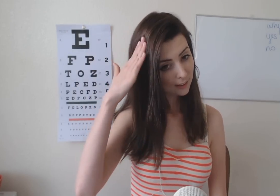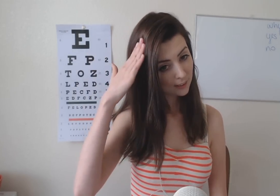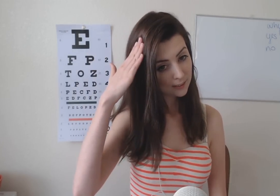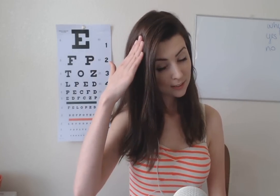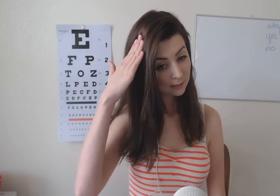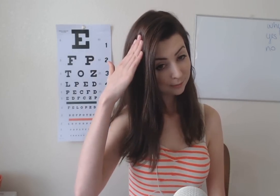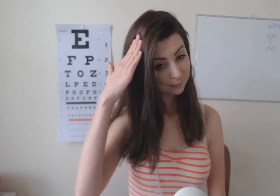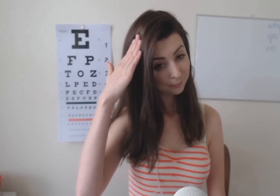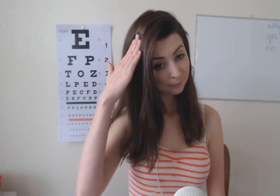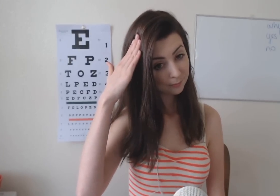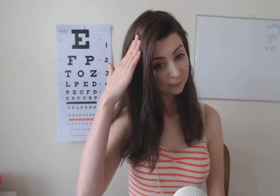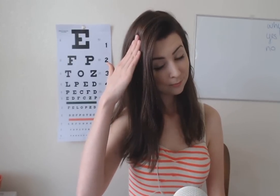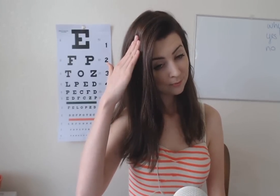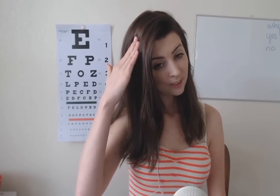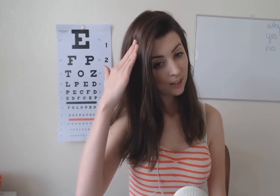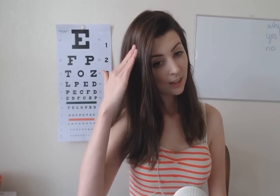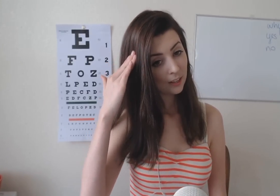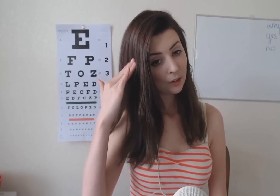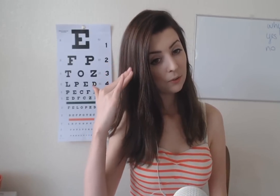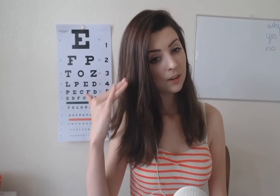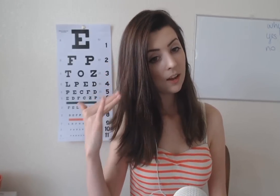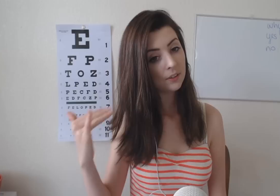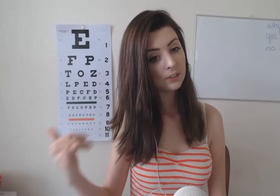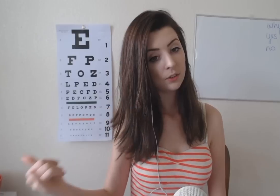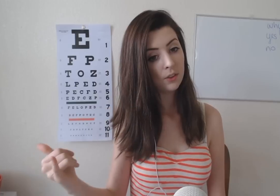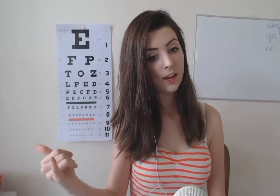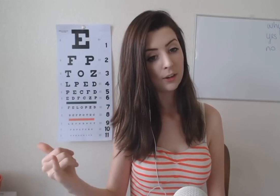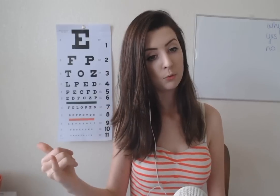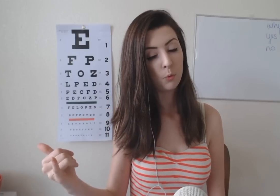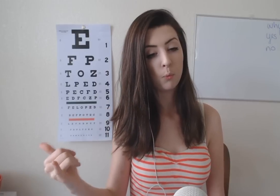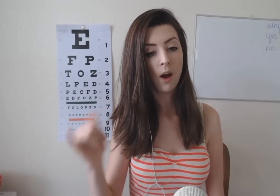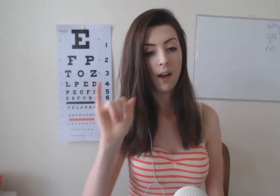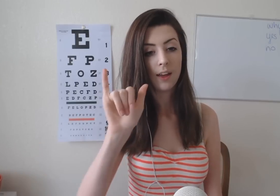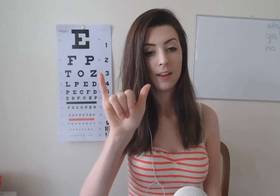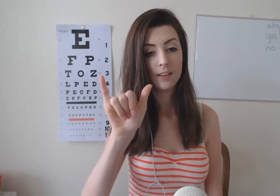this and go down into the actual Y